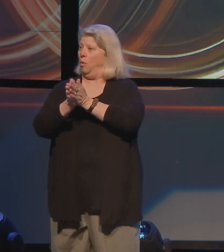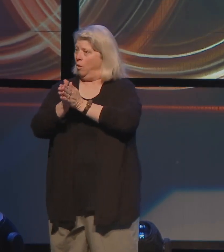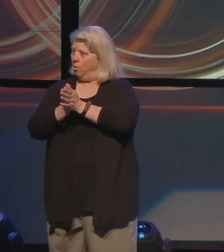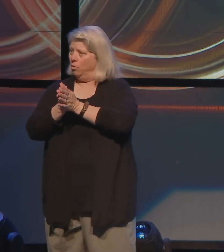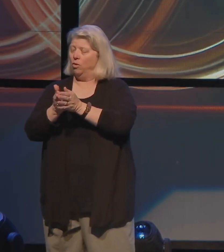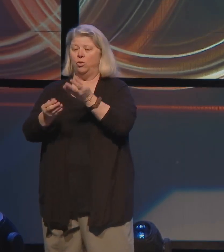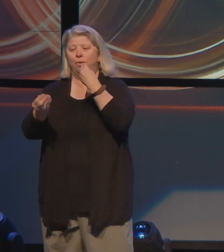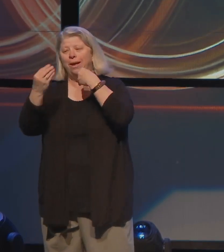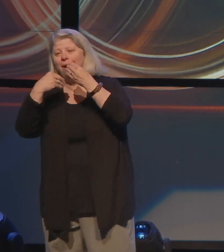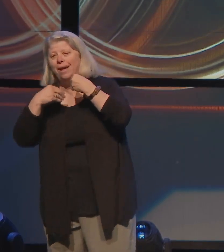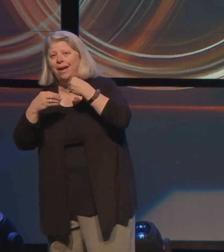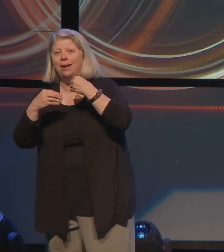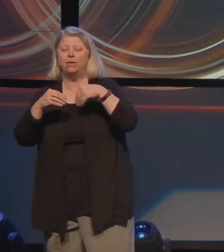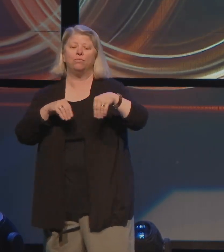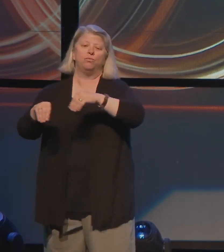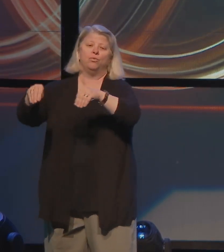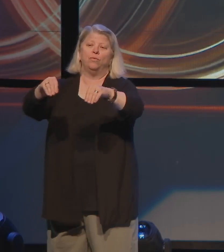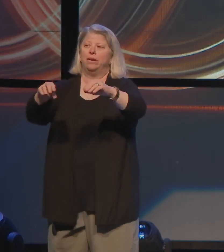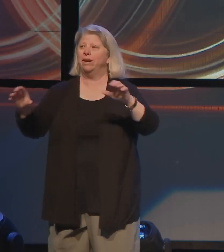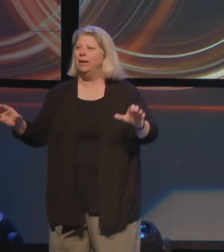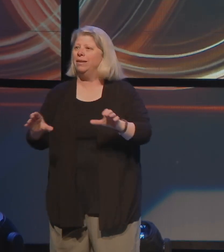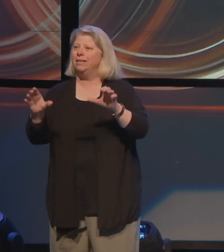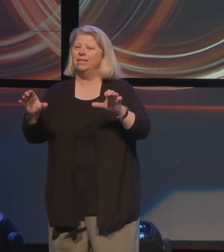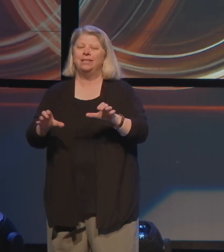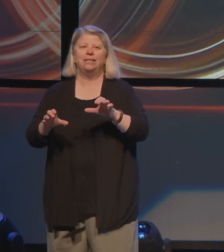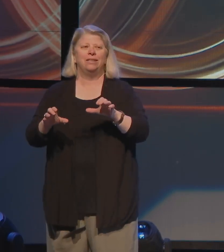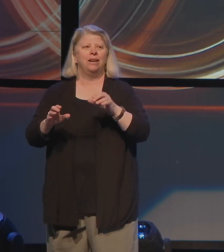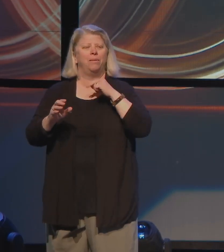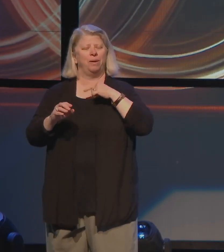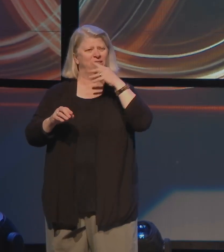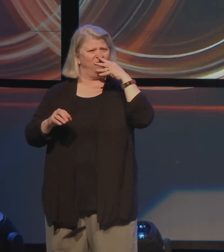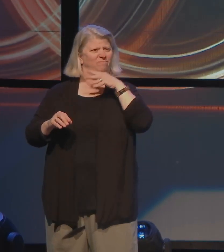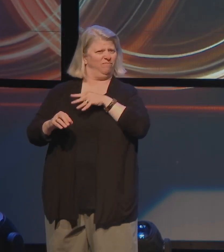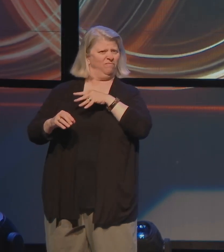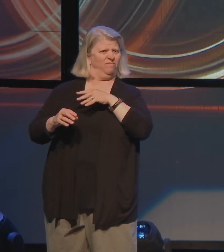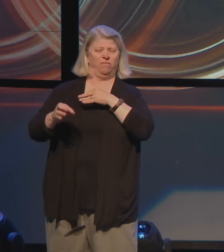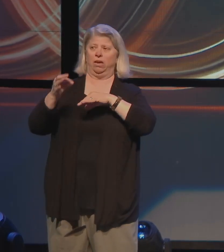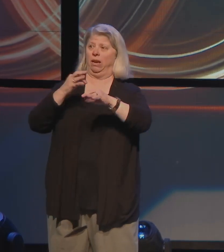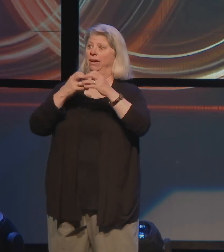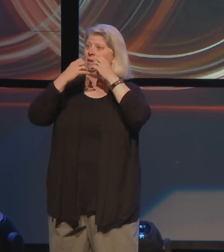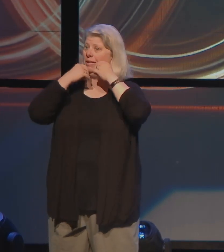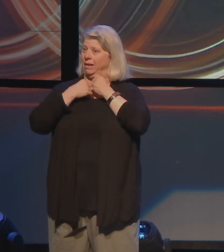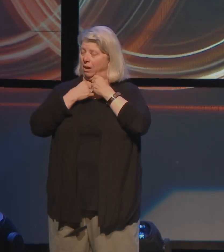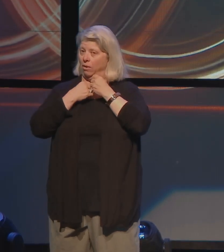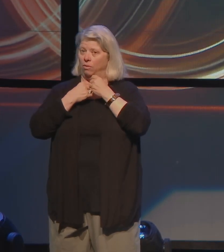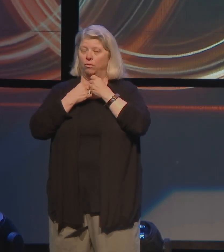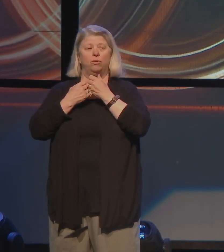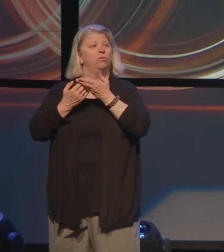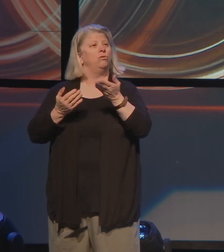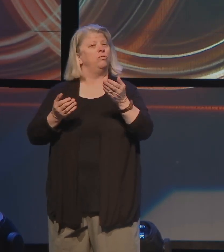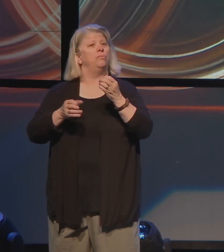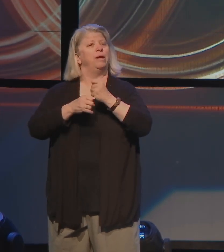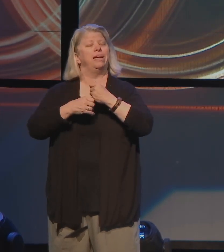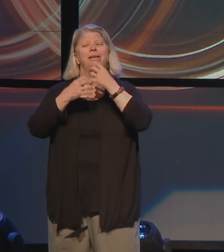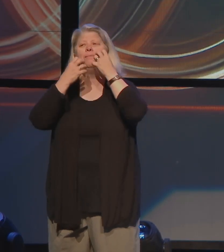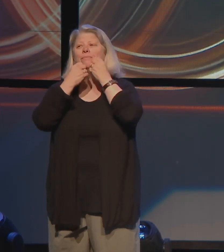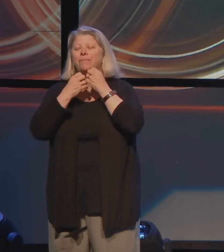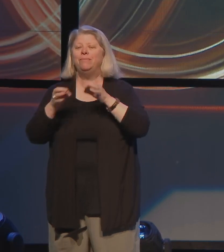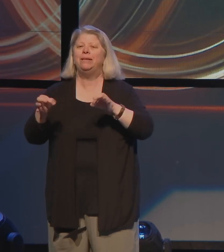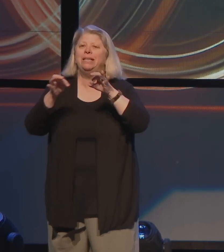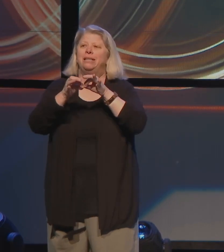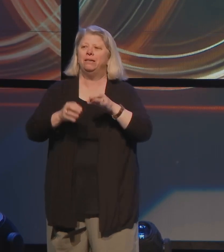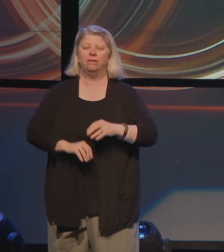what you ate and your movement and your activities, but there was a deep neglect in the care of the part of you that made meaning of it